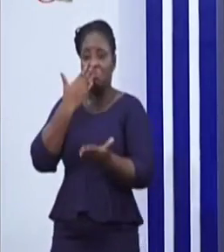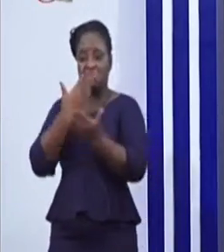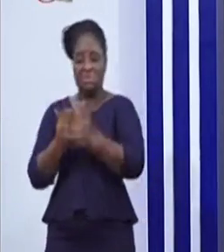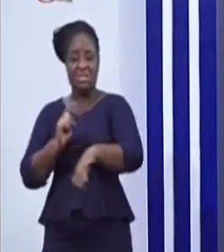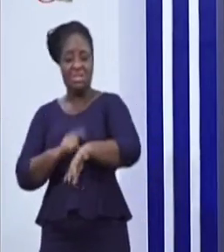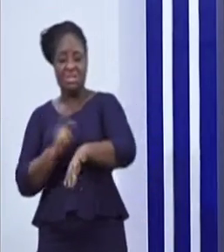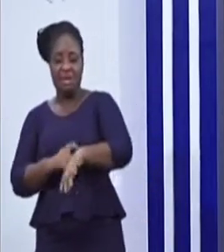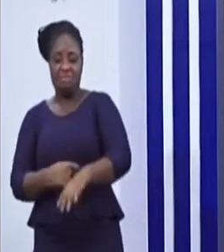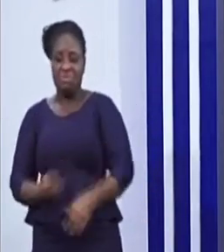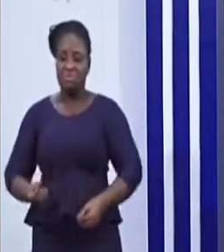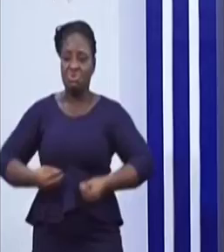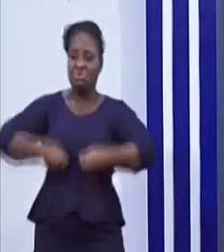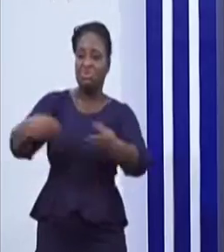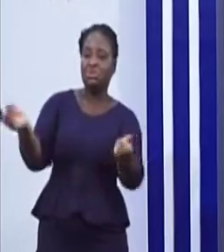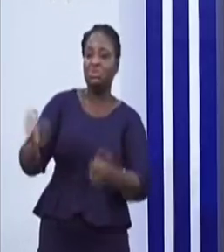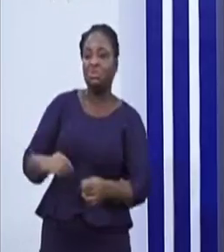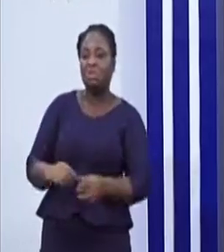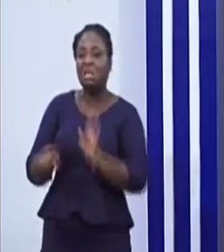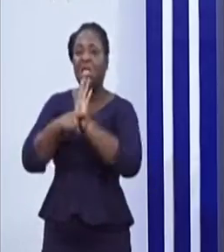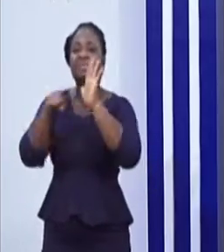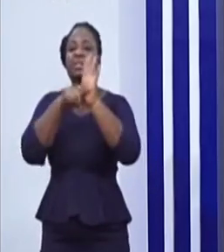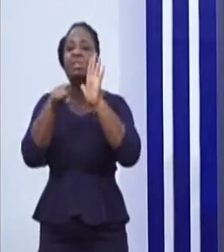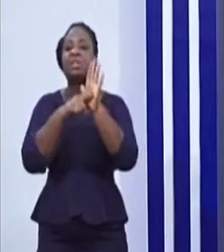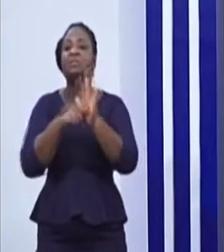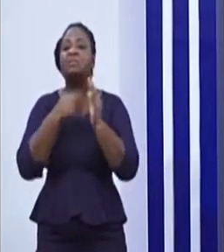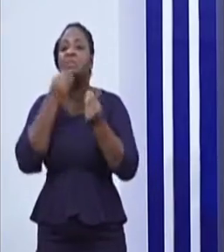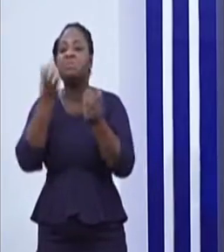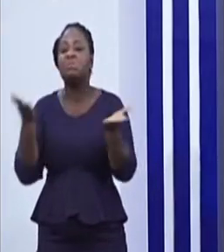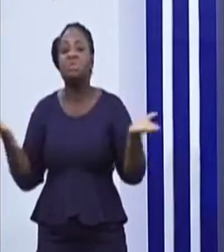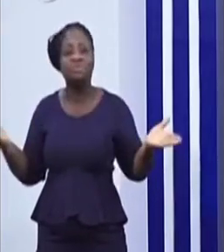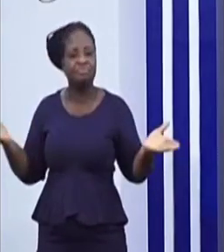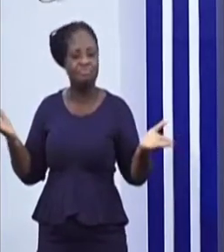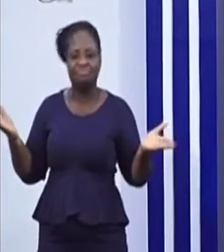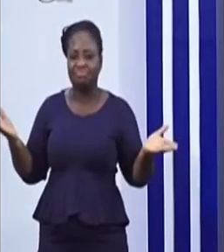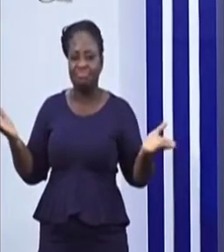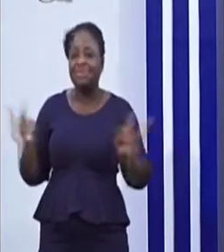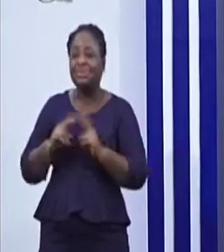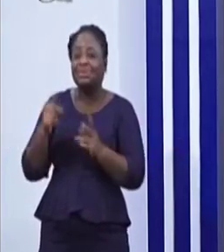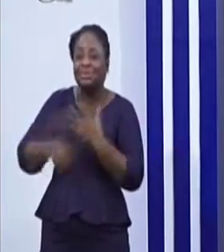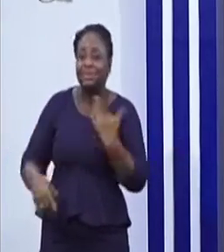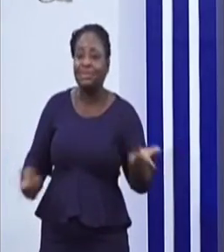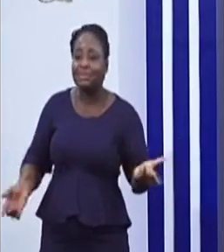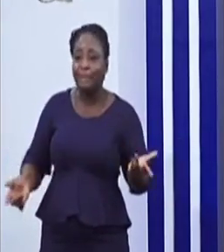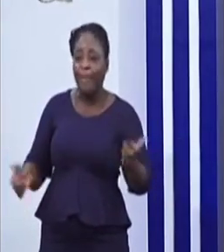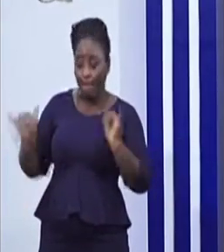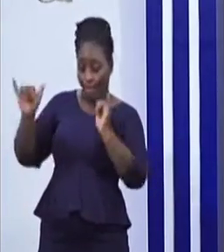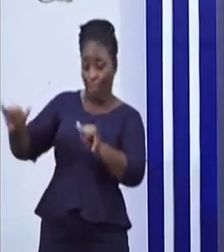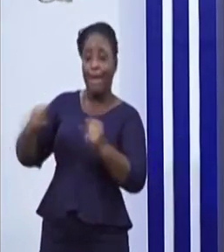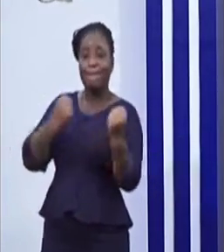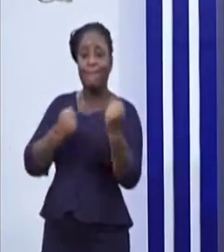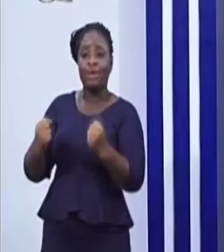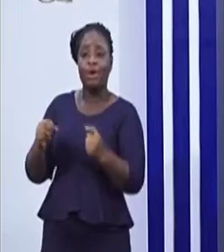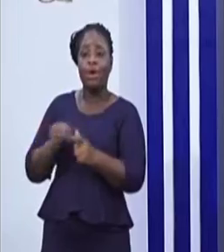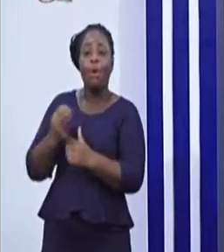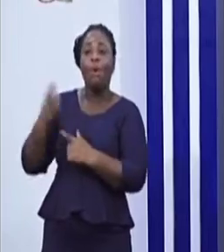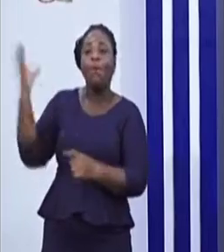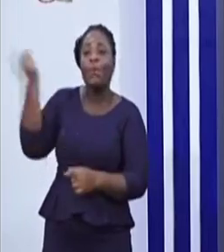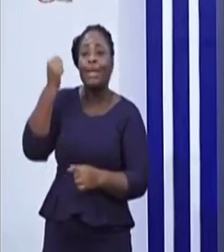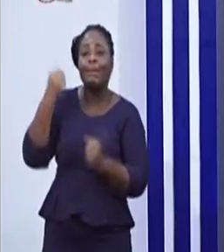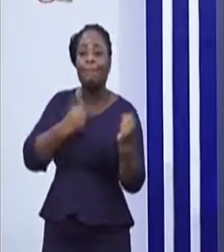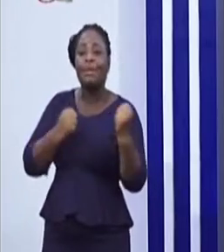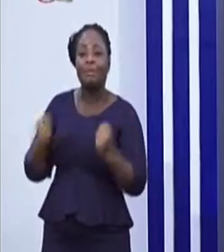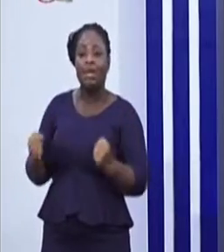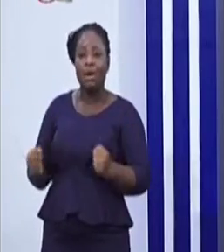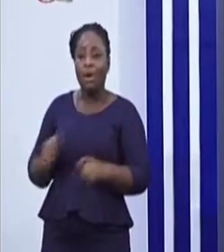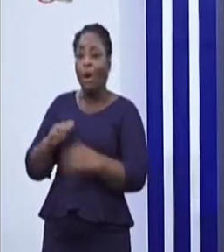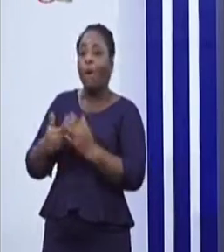to fabricate things and throw them out there for parochial political gain, so that what? You will stay in power or win power. And by the